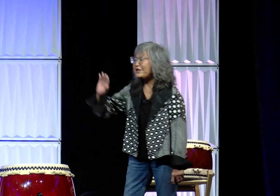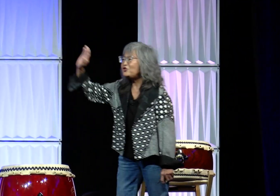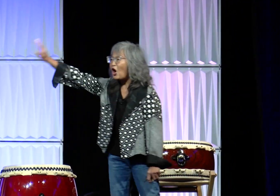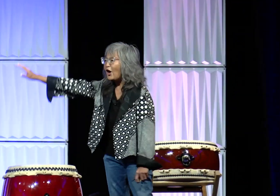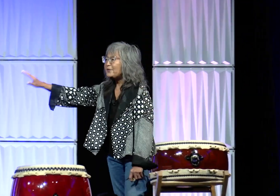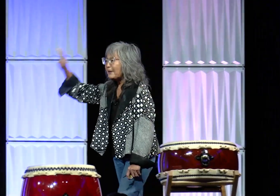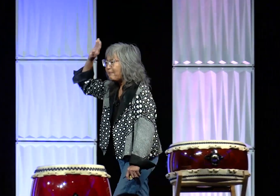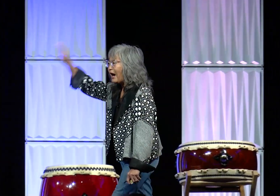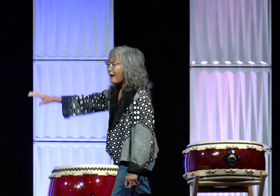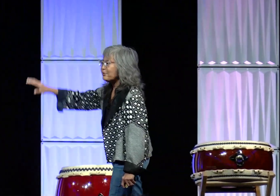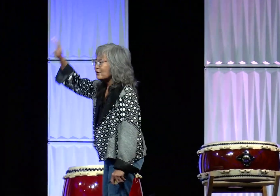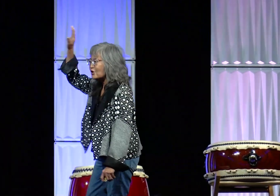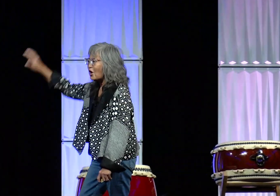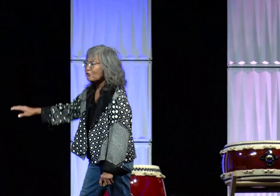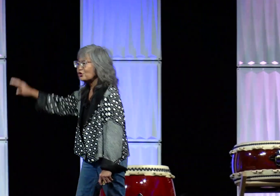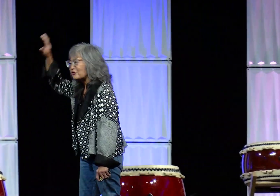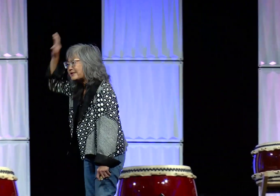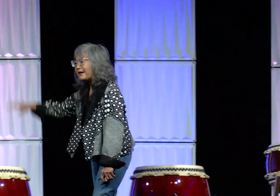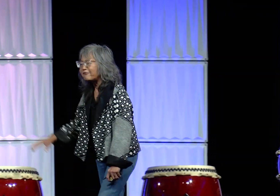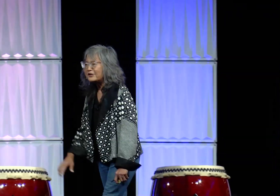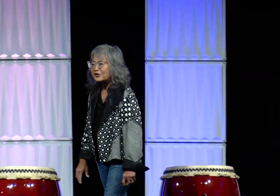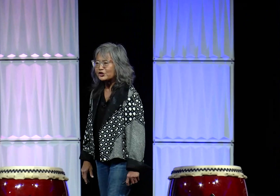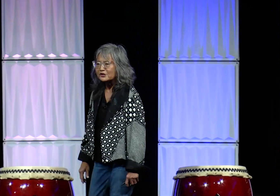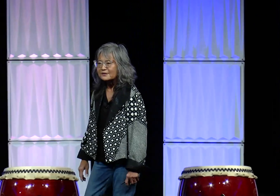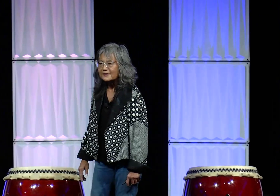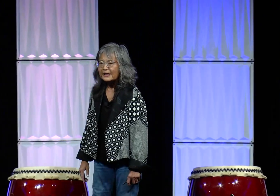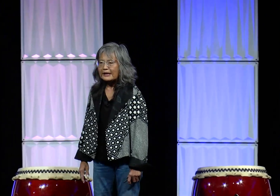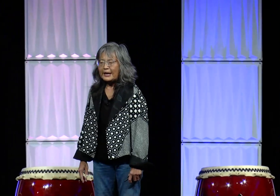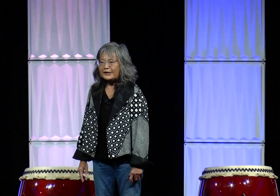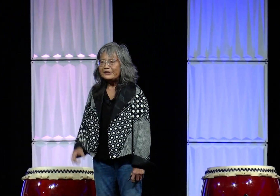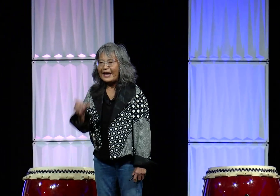is beyond the popular culture's definition.